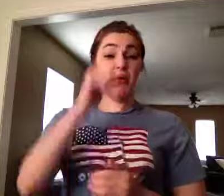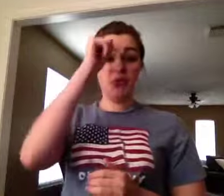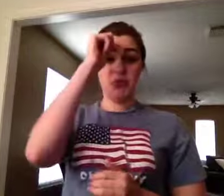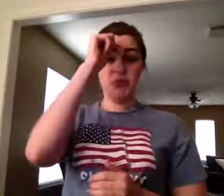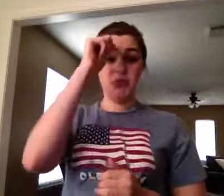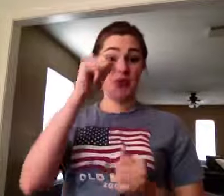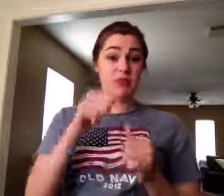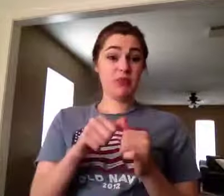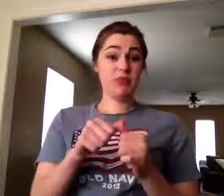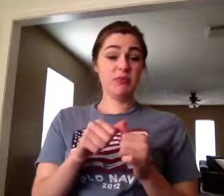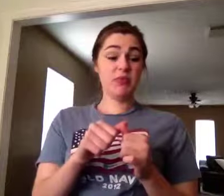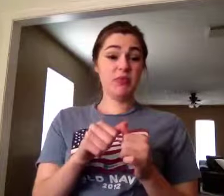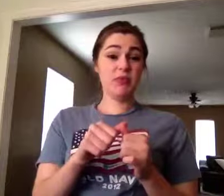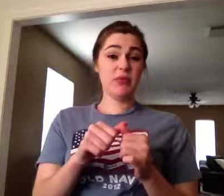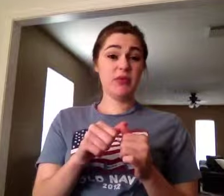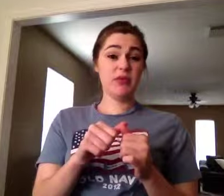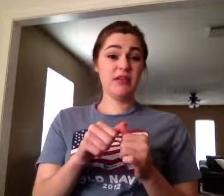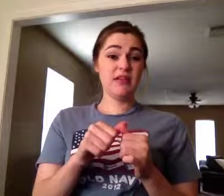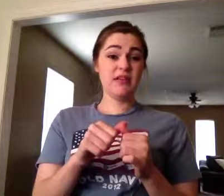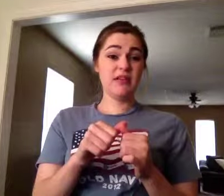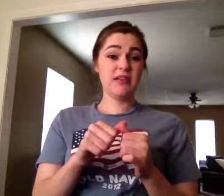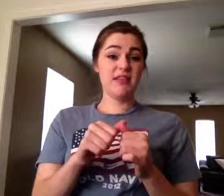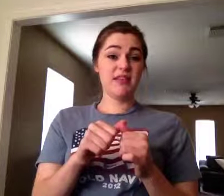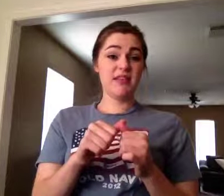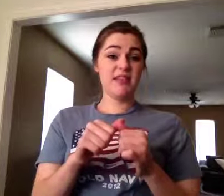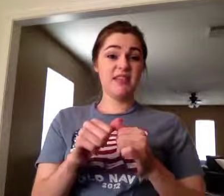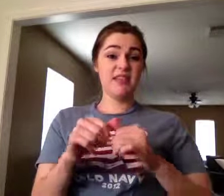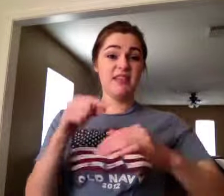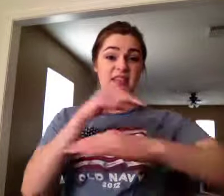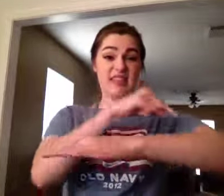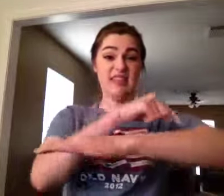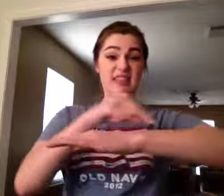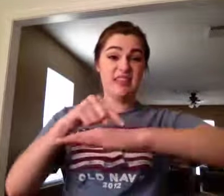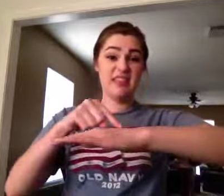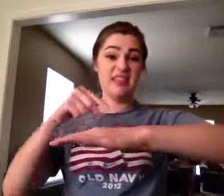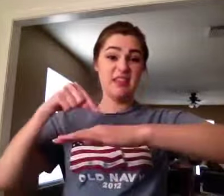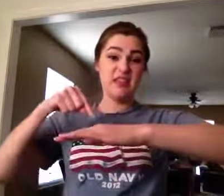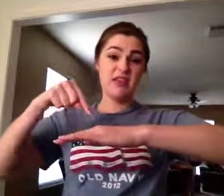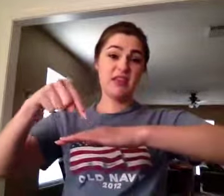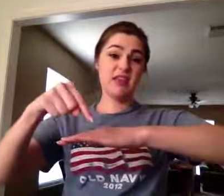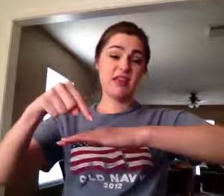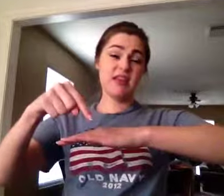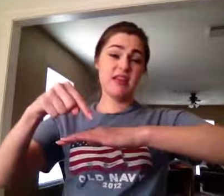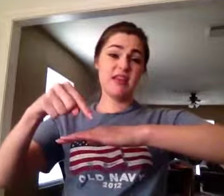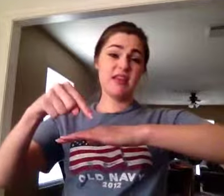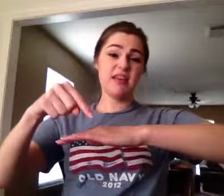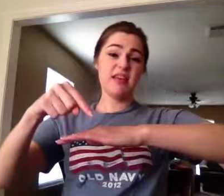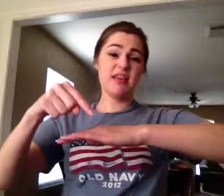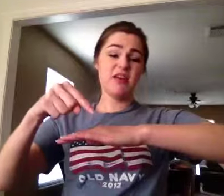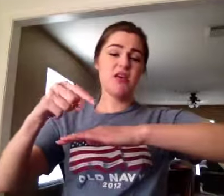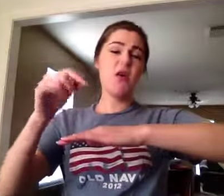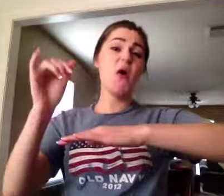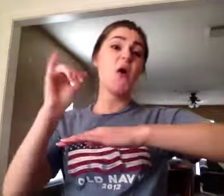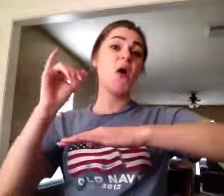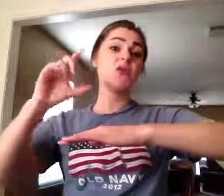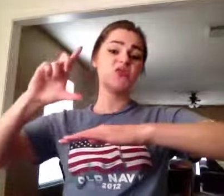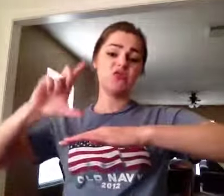we need to know how thick Mr. Jones wants the floor to be. Let's make the cement floor 3 inches thick.